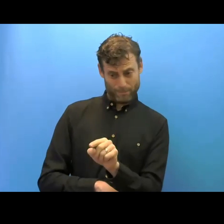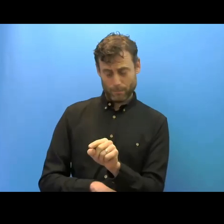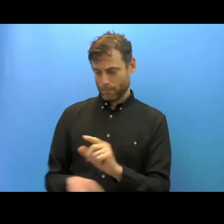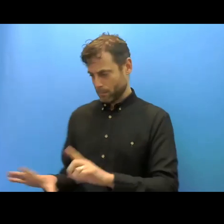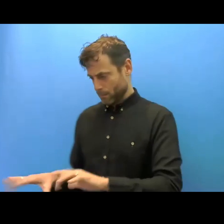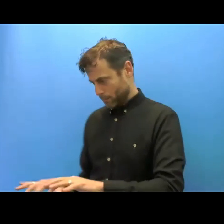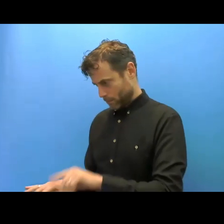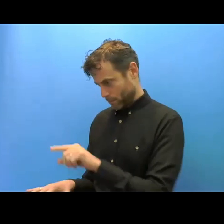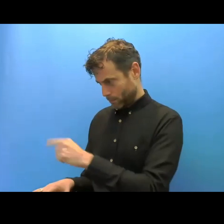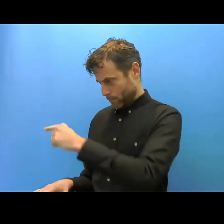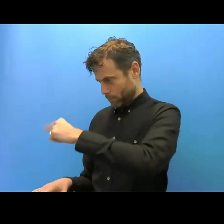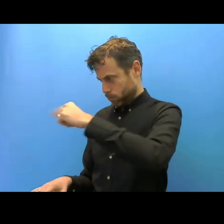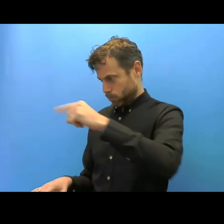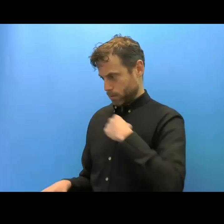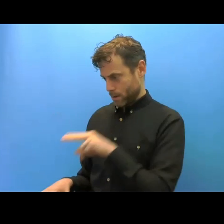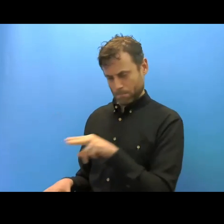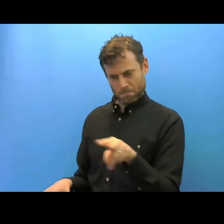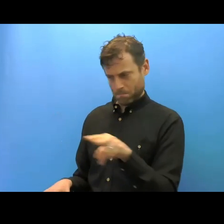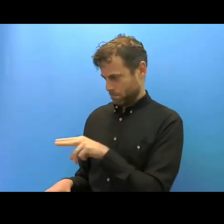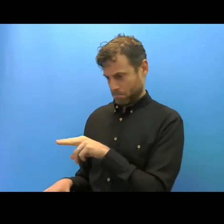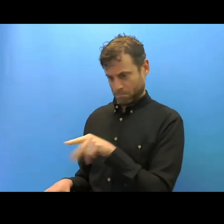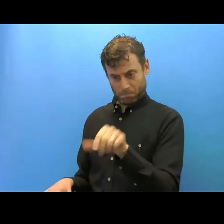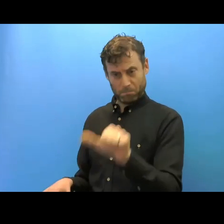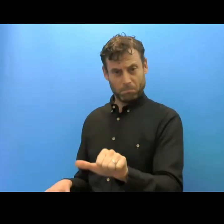I play the sections of the instrument that I can't hear.